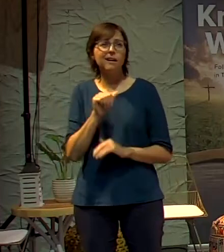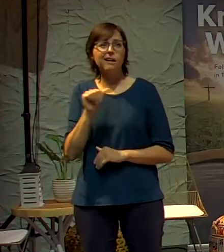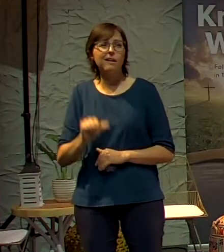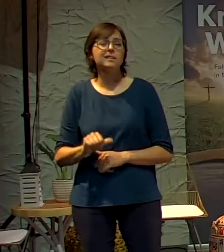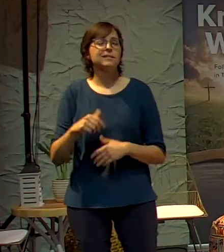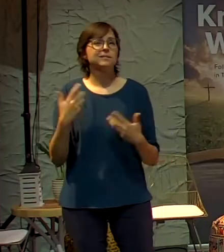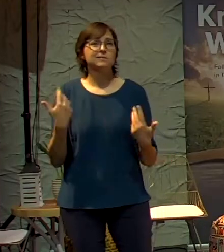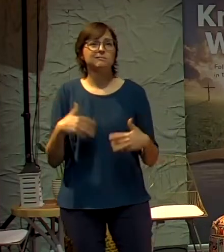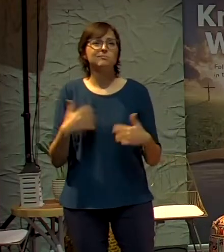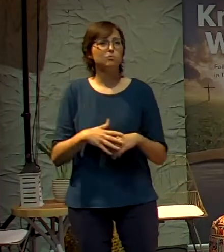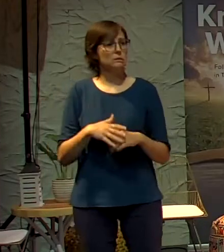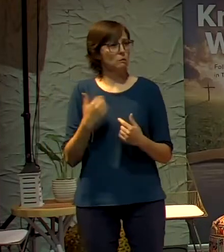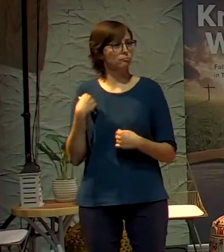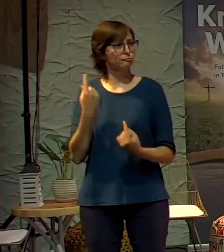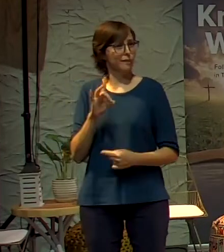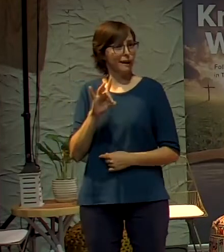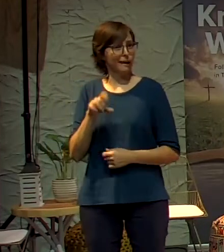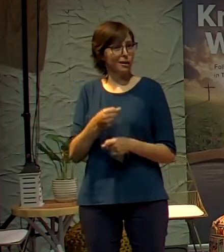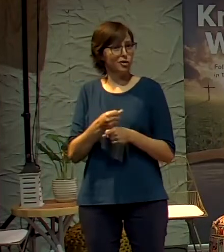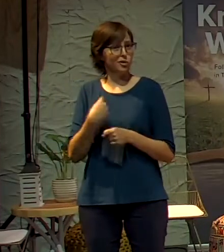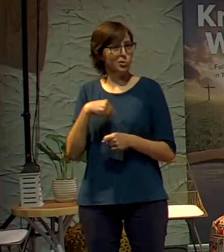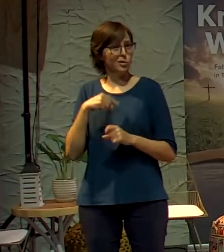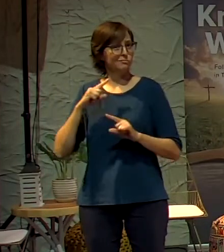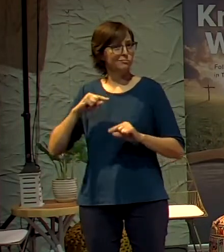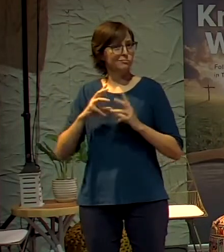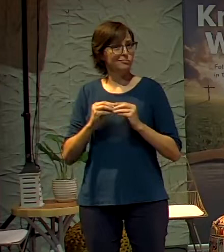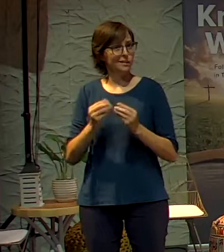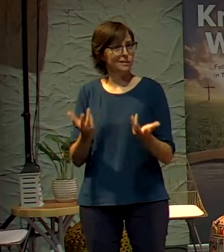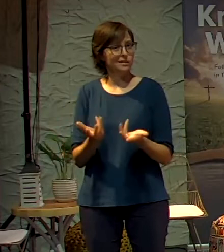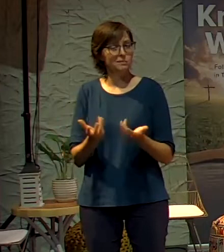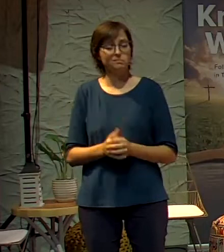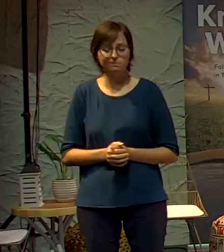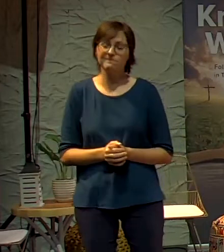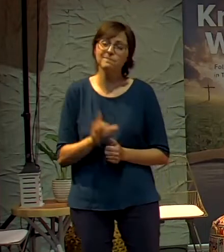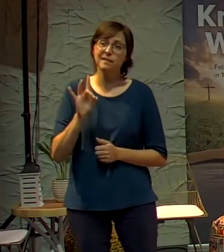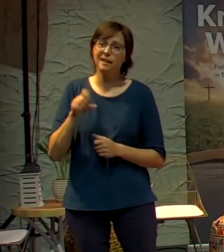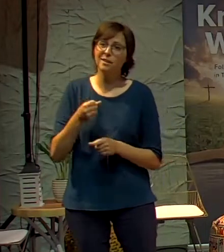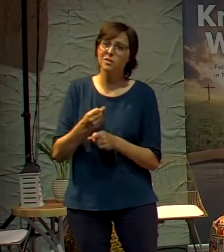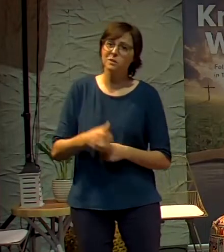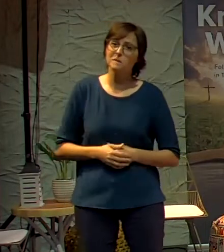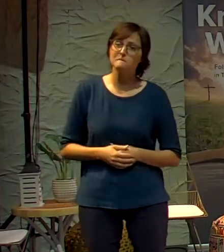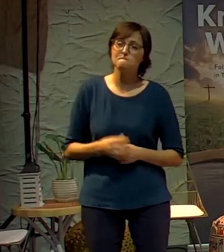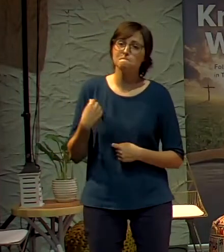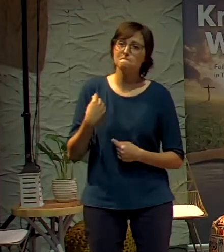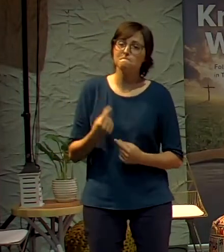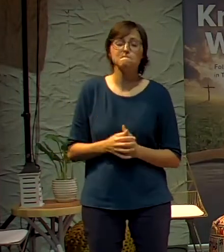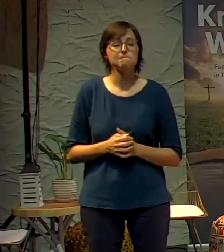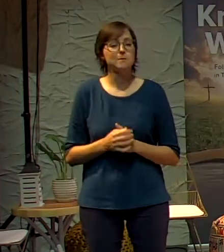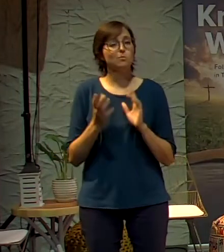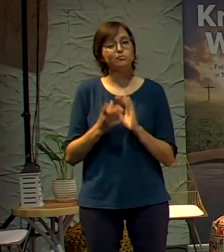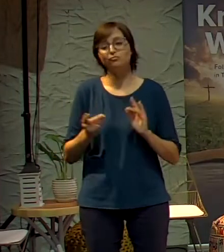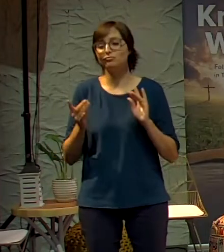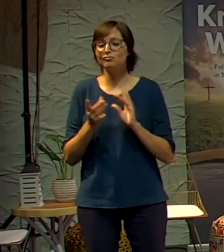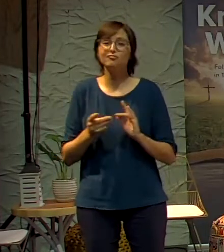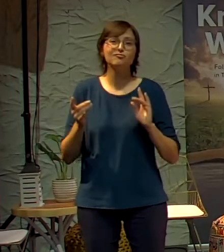for, 8 years now? 8 years now. I can tell you story after story after story